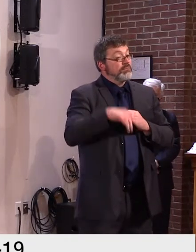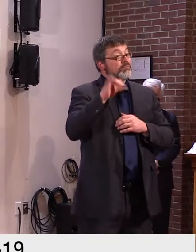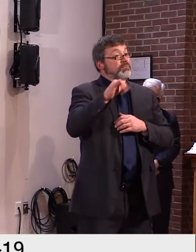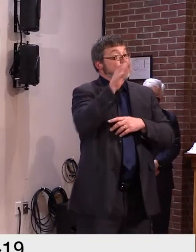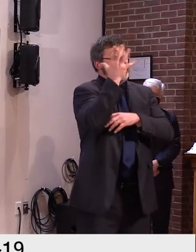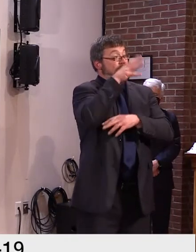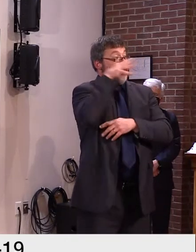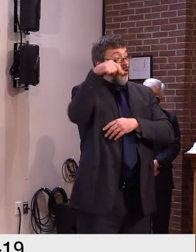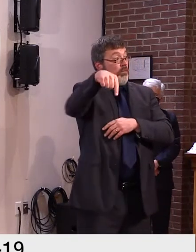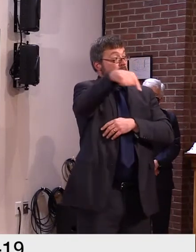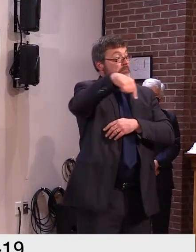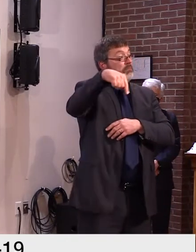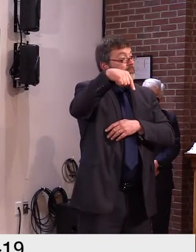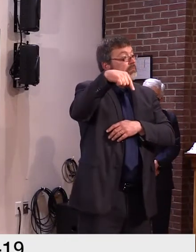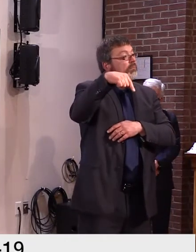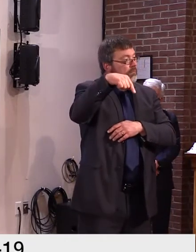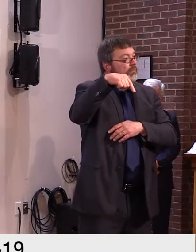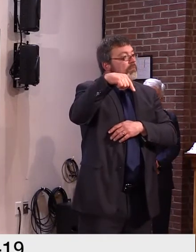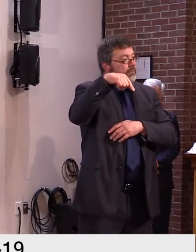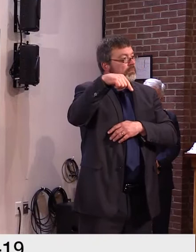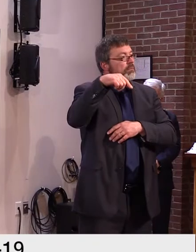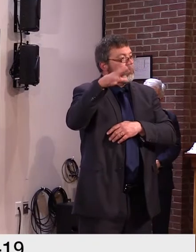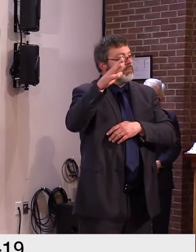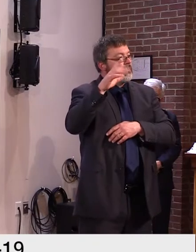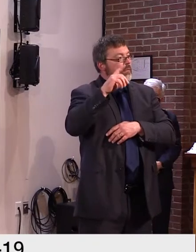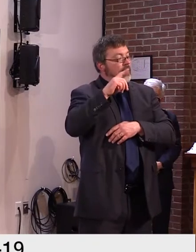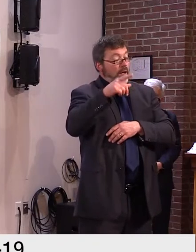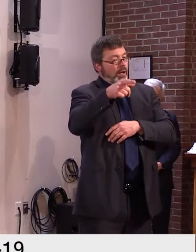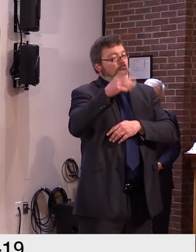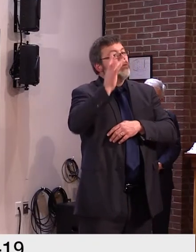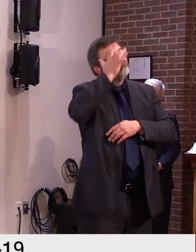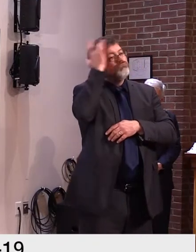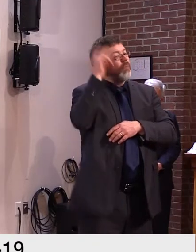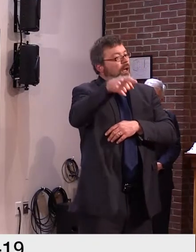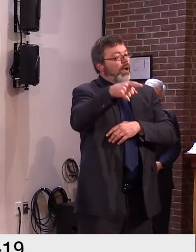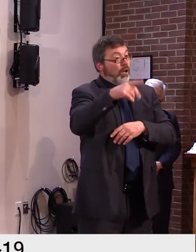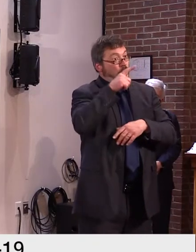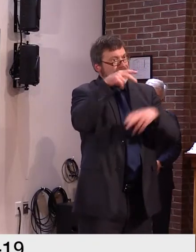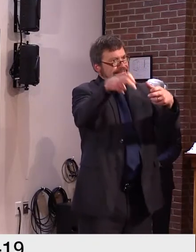food for the workers so they don't need to go into town to buy groceries.